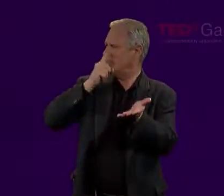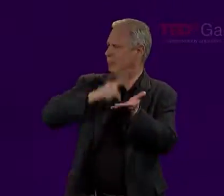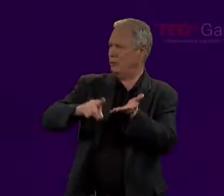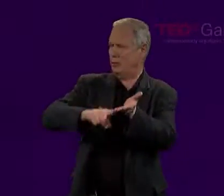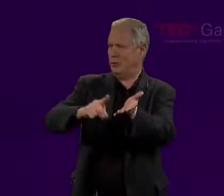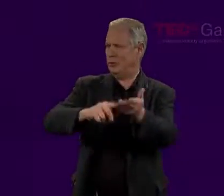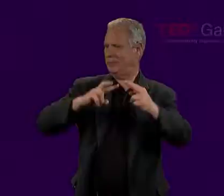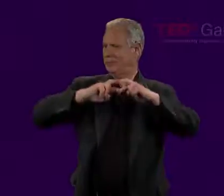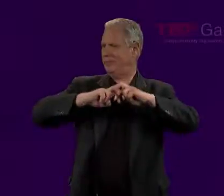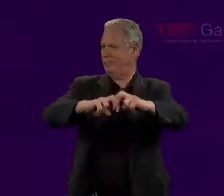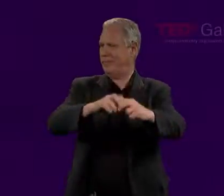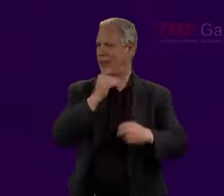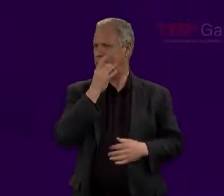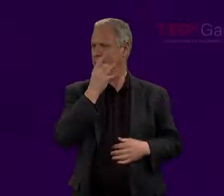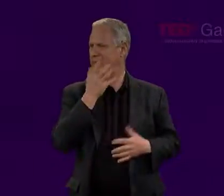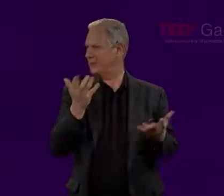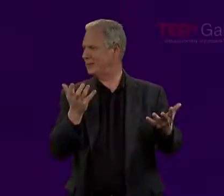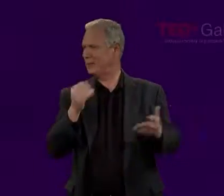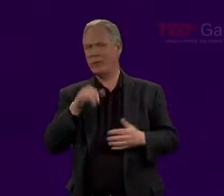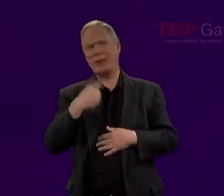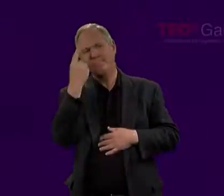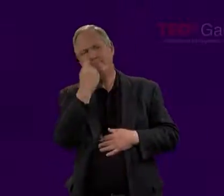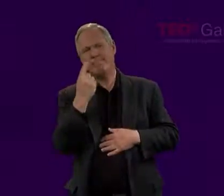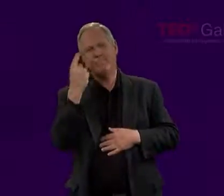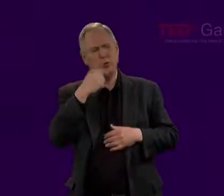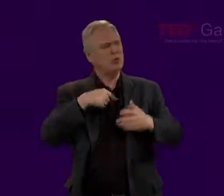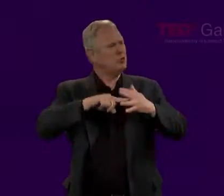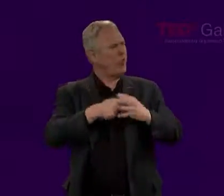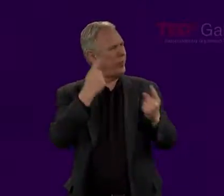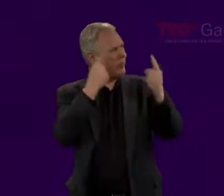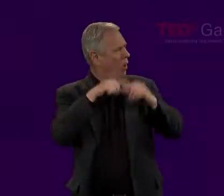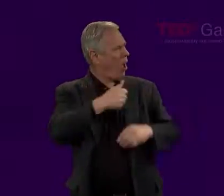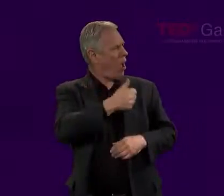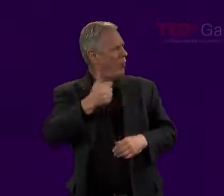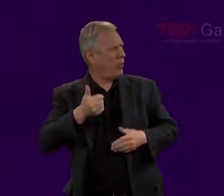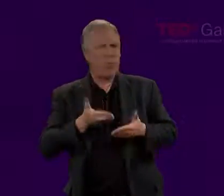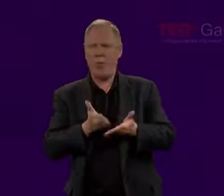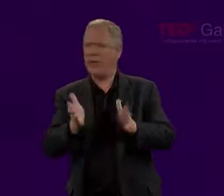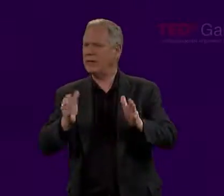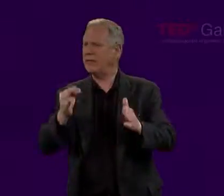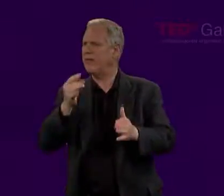But that was probably because we didn't have a place to research and analyze it. Now we do.